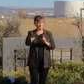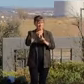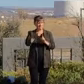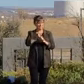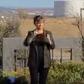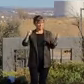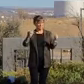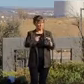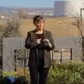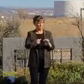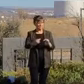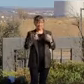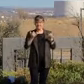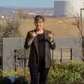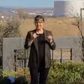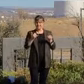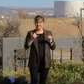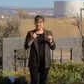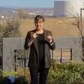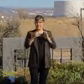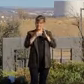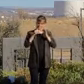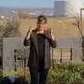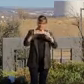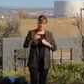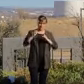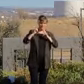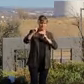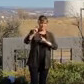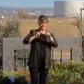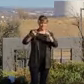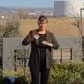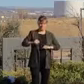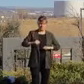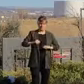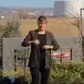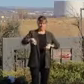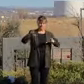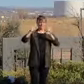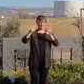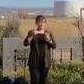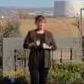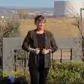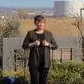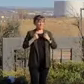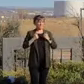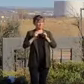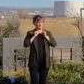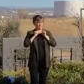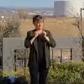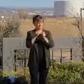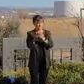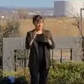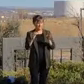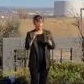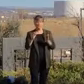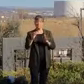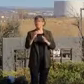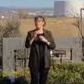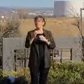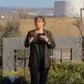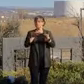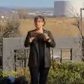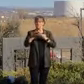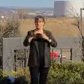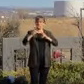injured. While today is about honoring those that gave their lives to keep us free, your service is honored. We